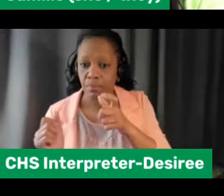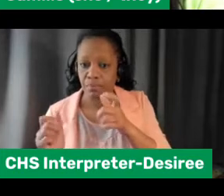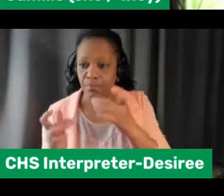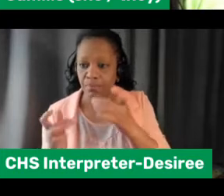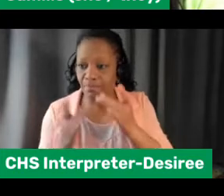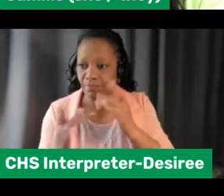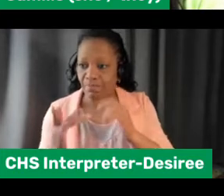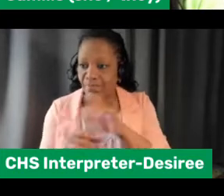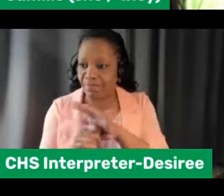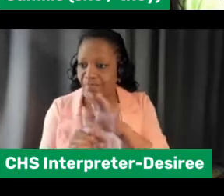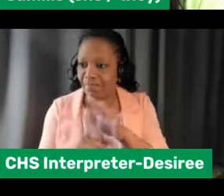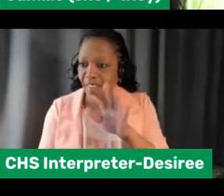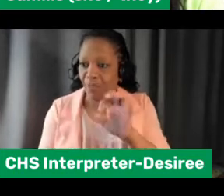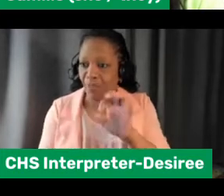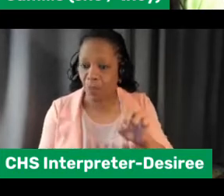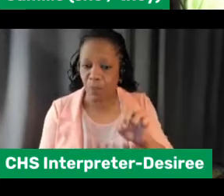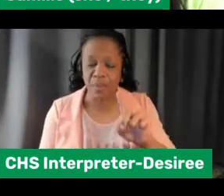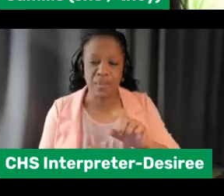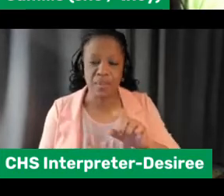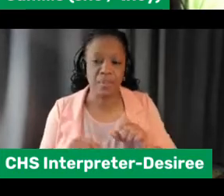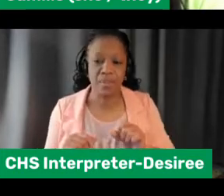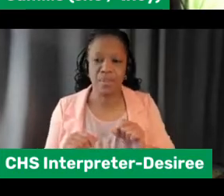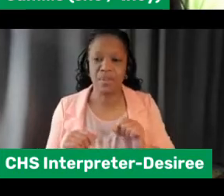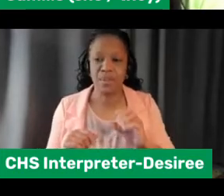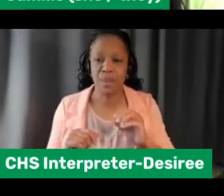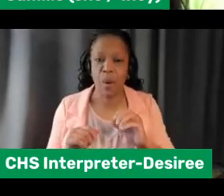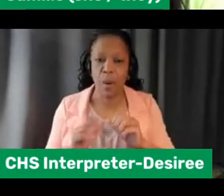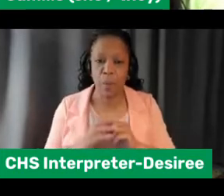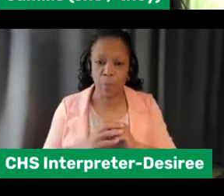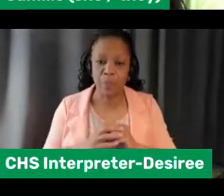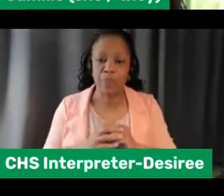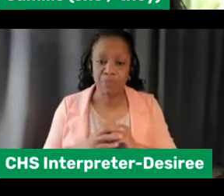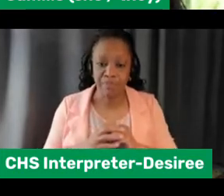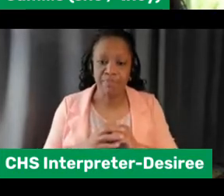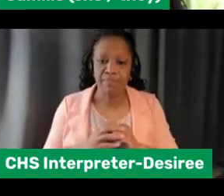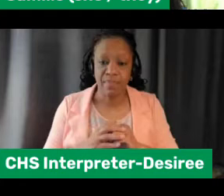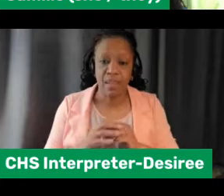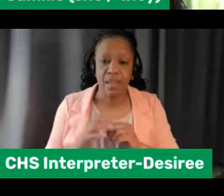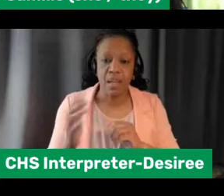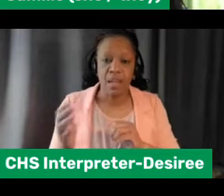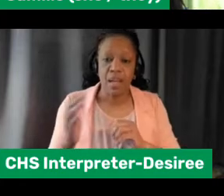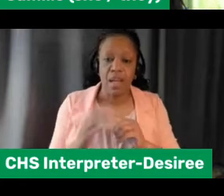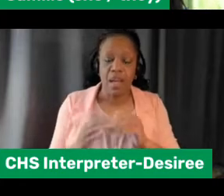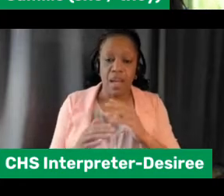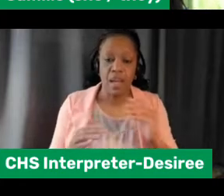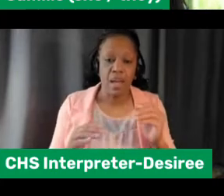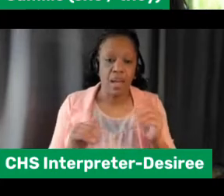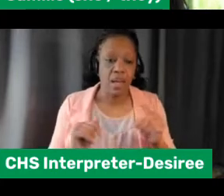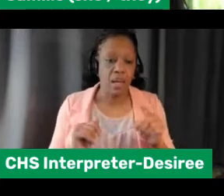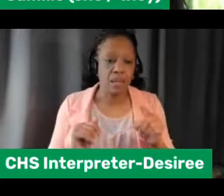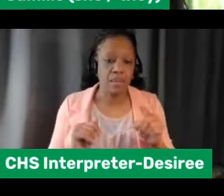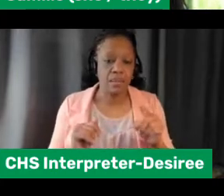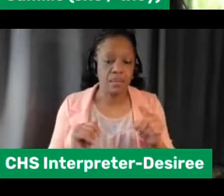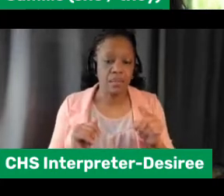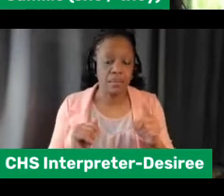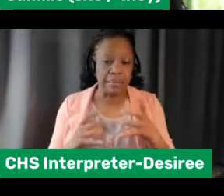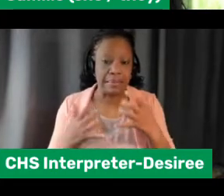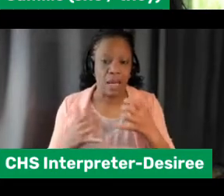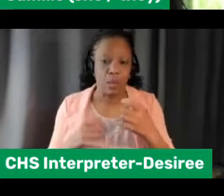needs in our own communities, and Catatumbo was no exception. And there's an